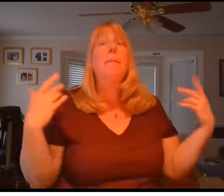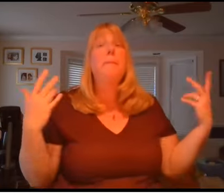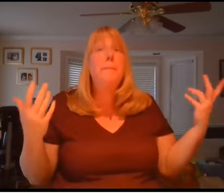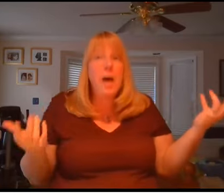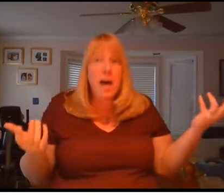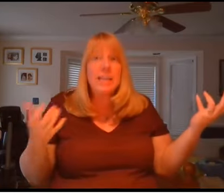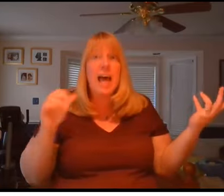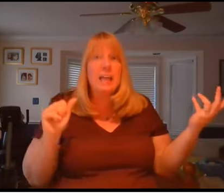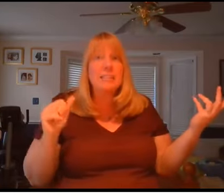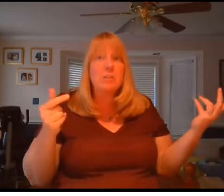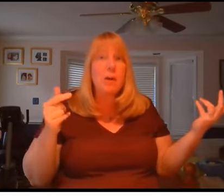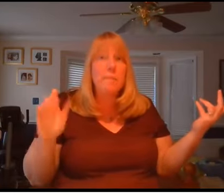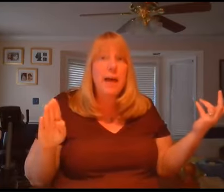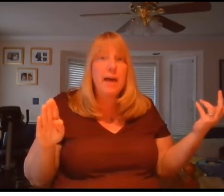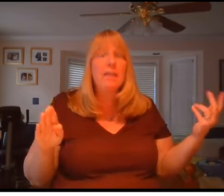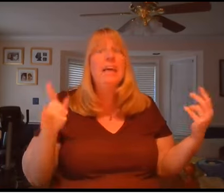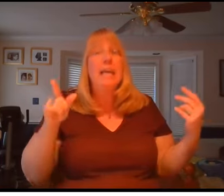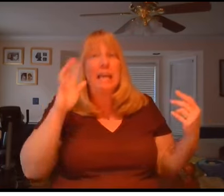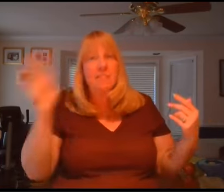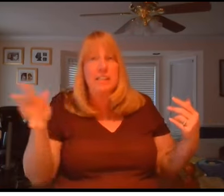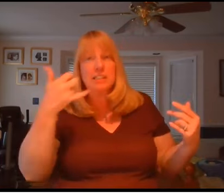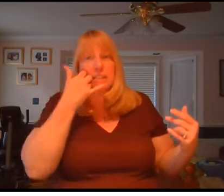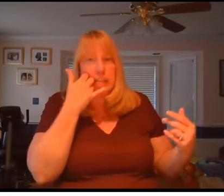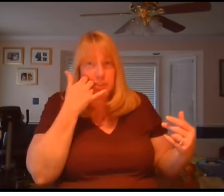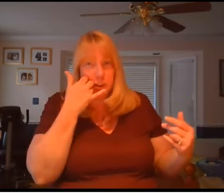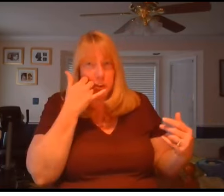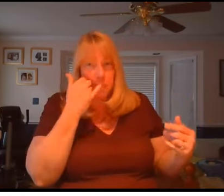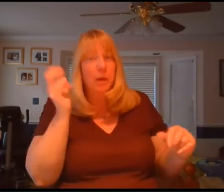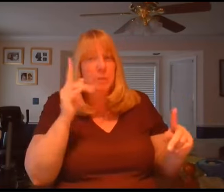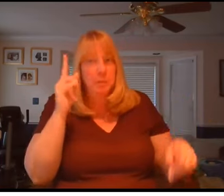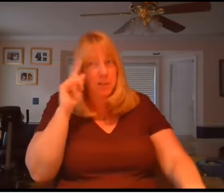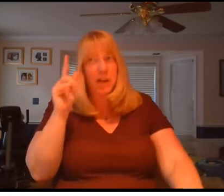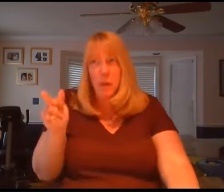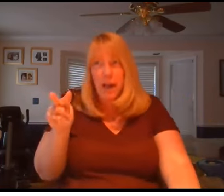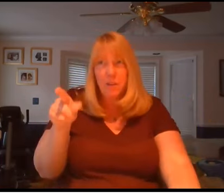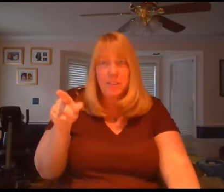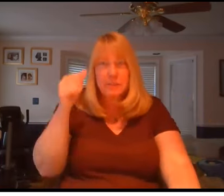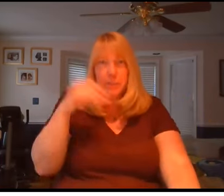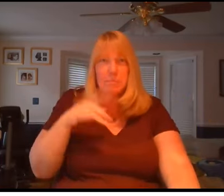the same. But Alexander Graham Bell, he invented the telephone.